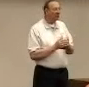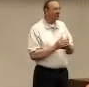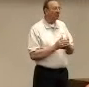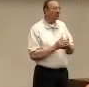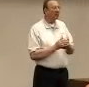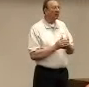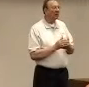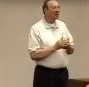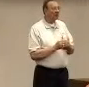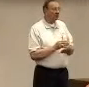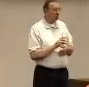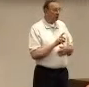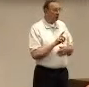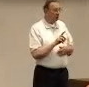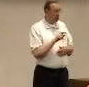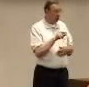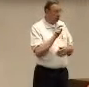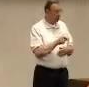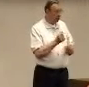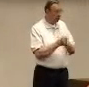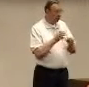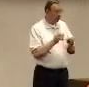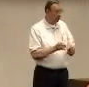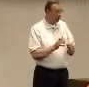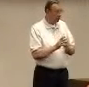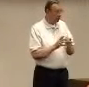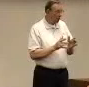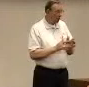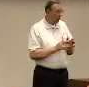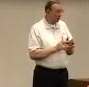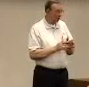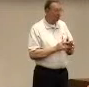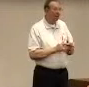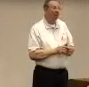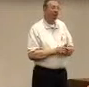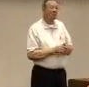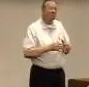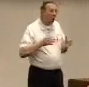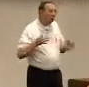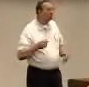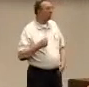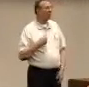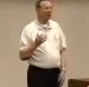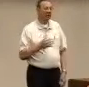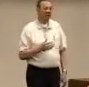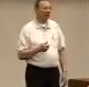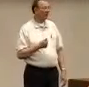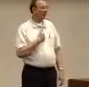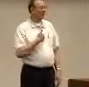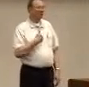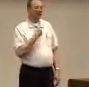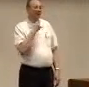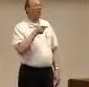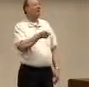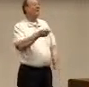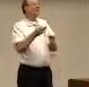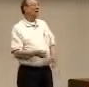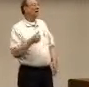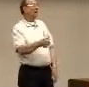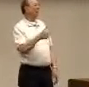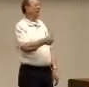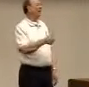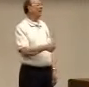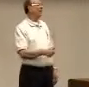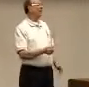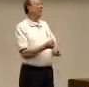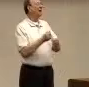have some that we really have hit the point where we said, you need to make a decision in your life for Christ. But a lot of them, we never had to get to that